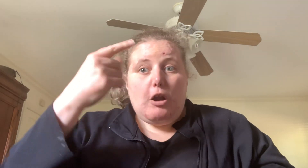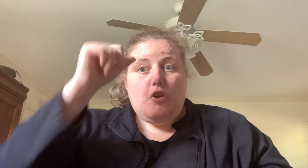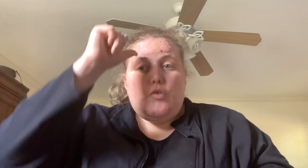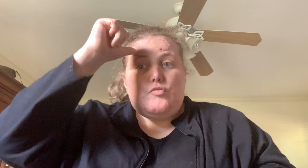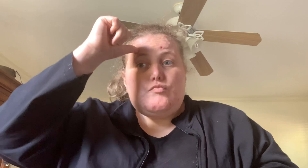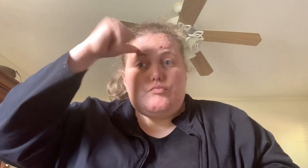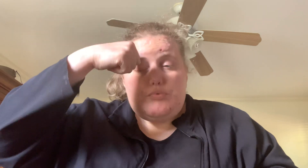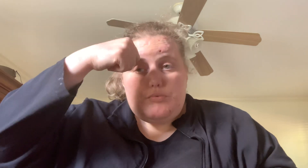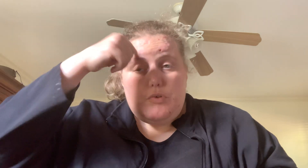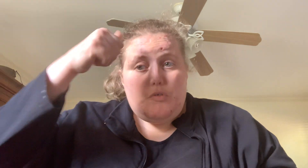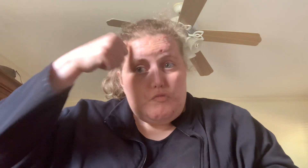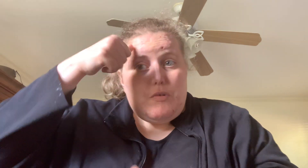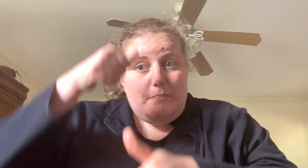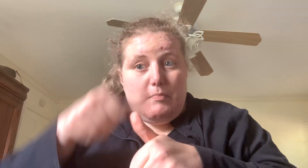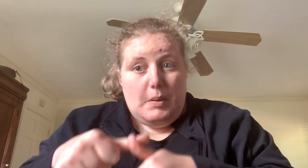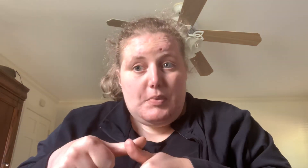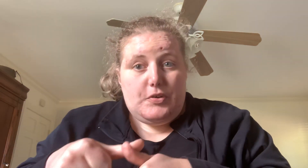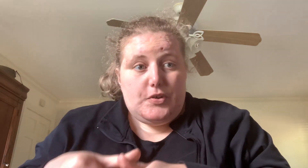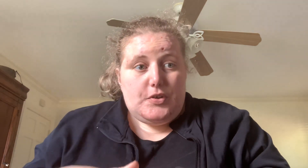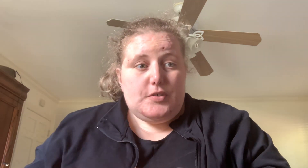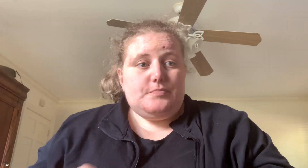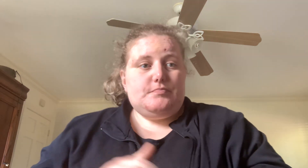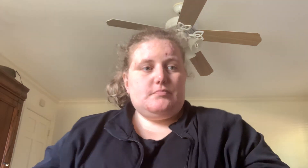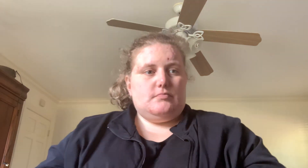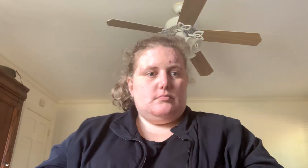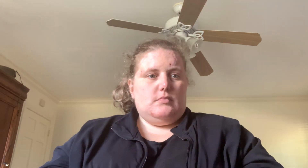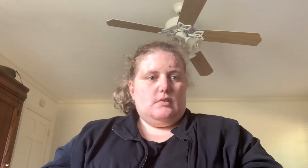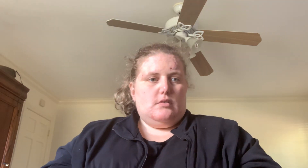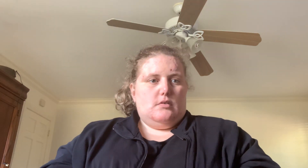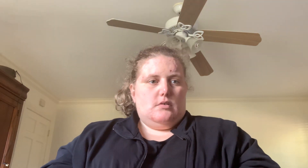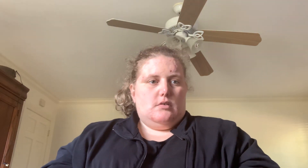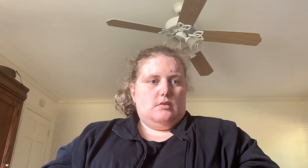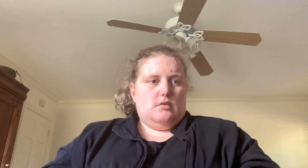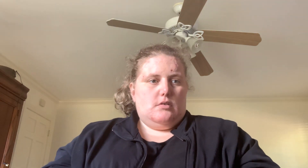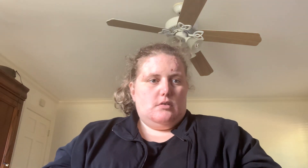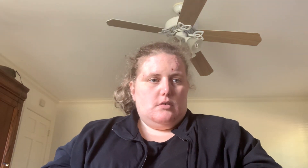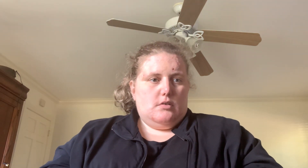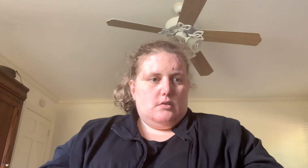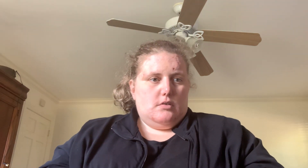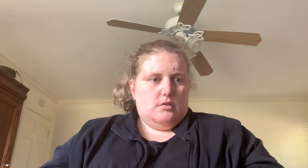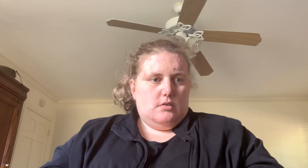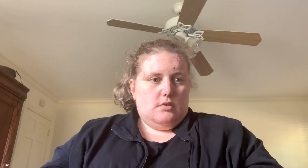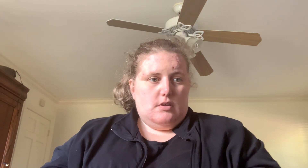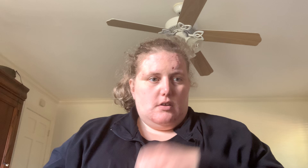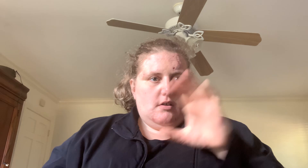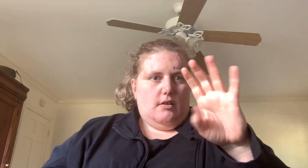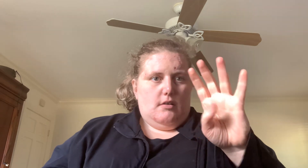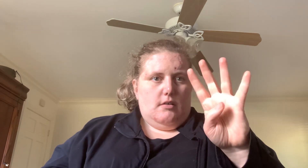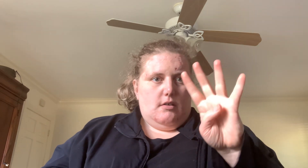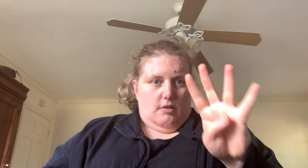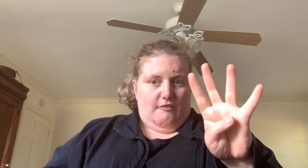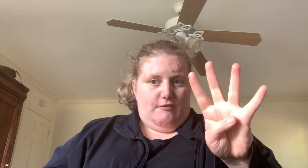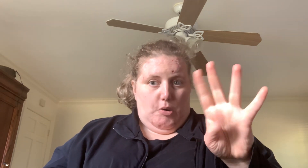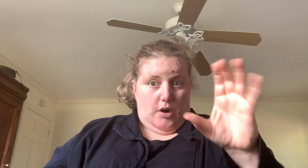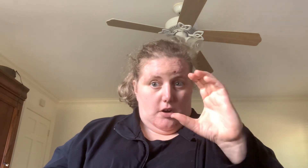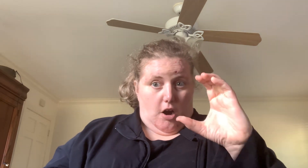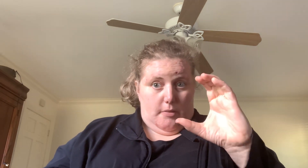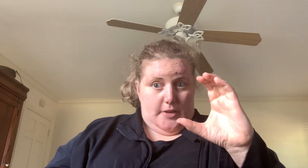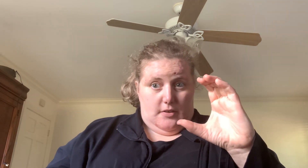have here. We have 4 carbons on the left and 1 on the right,